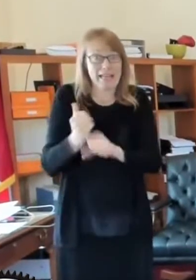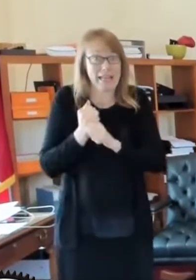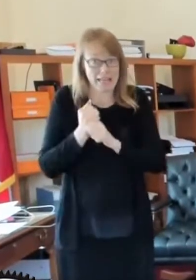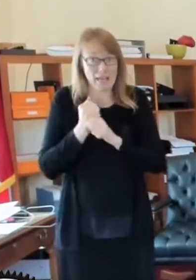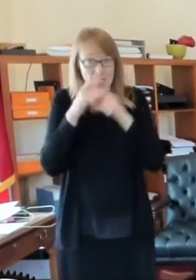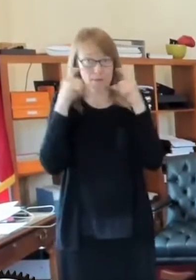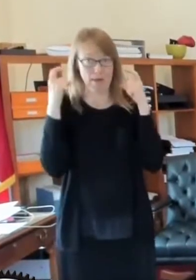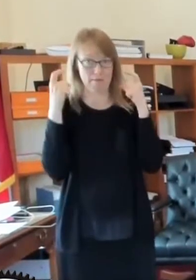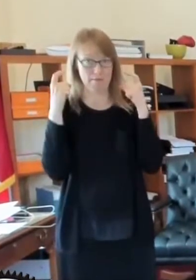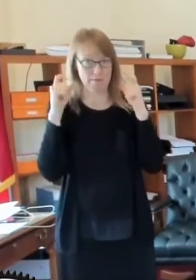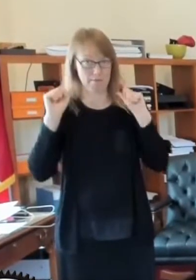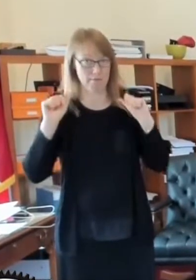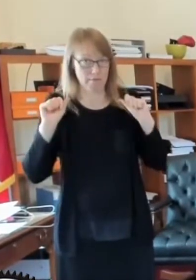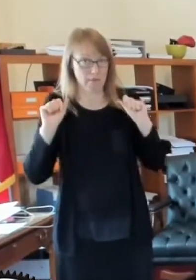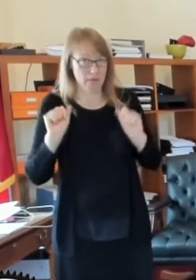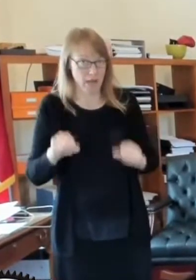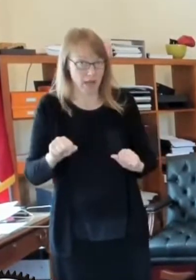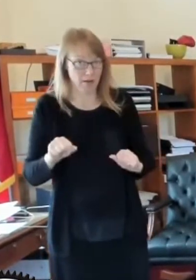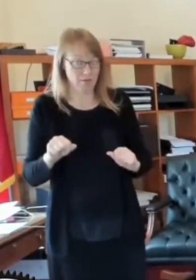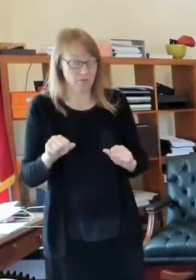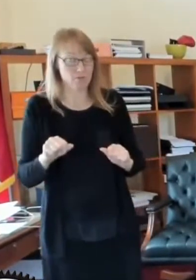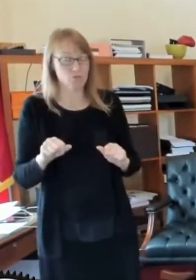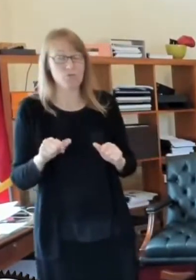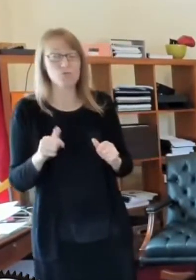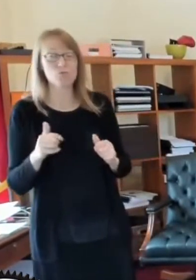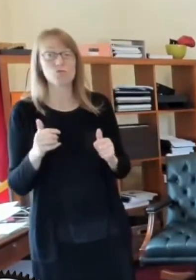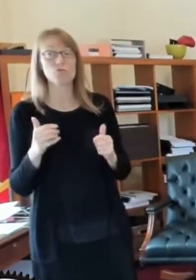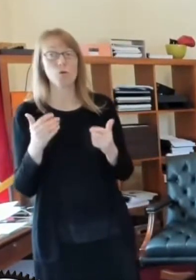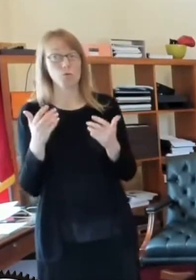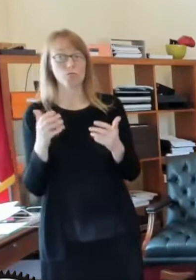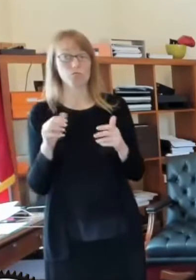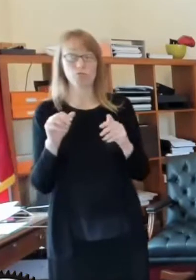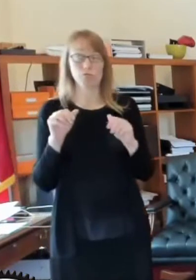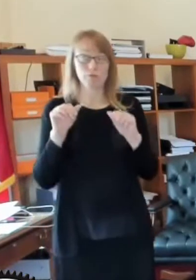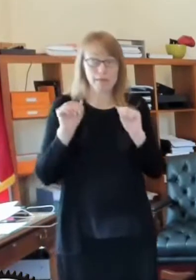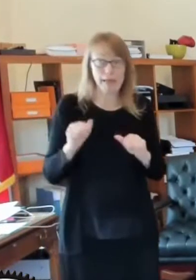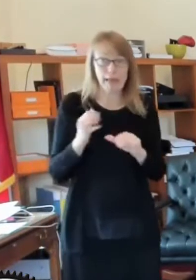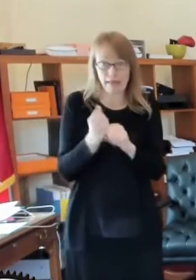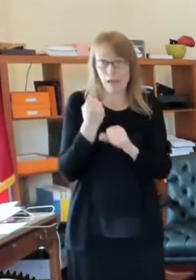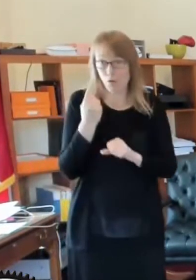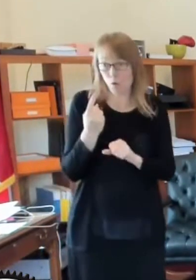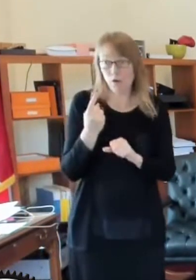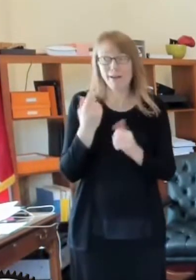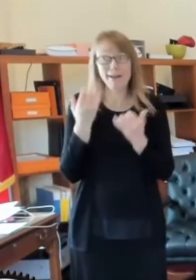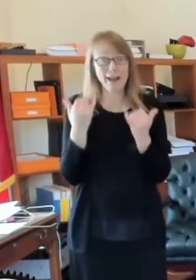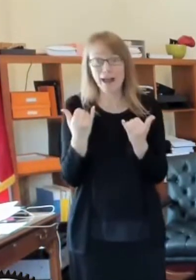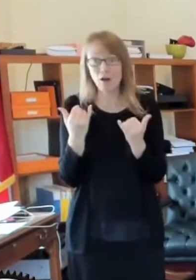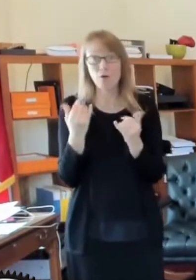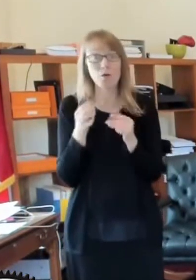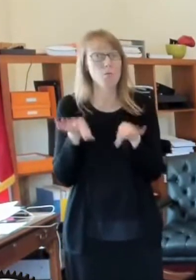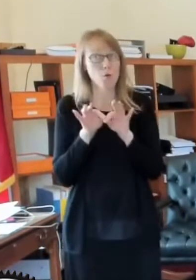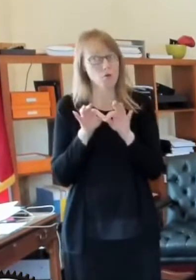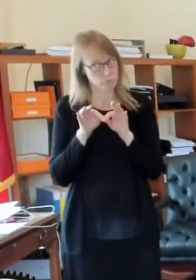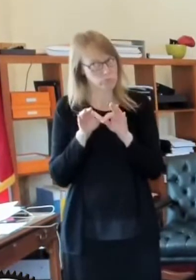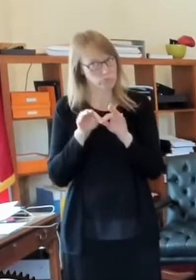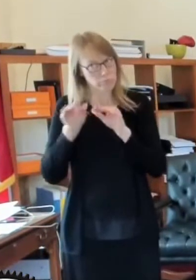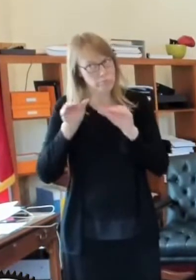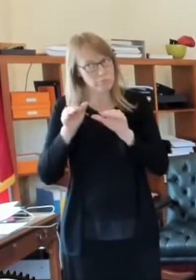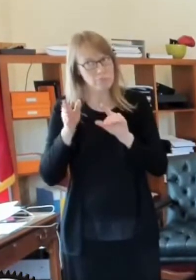matter of persuading you that for other people you need to wear a mask.